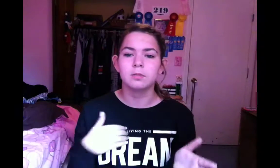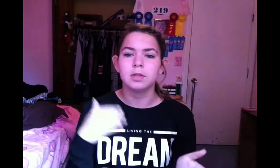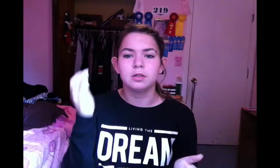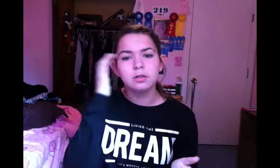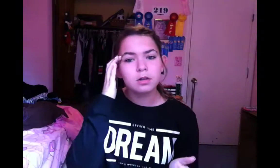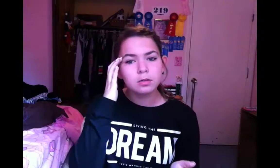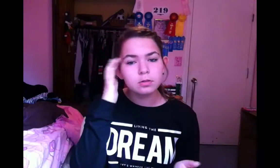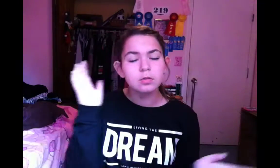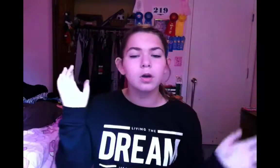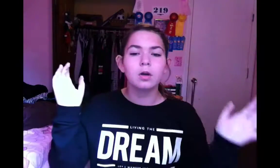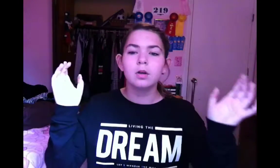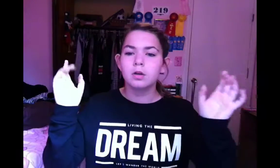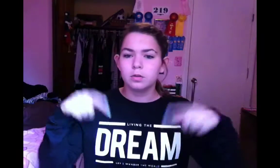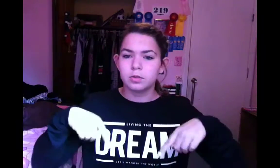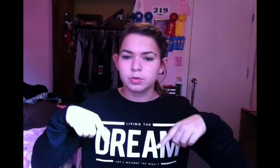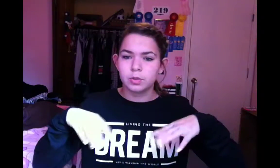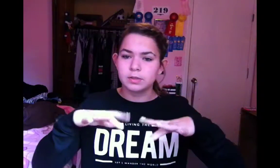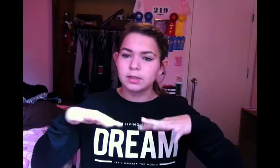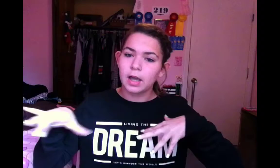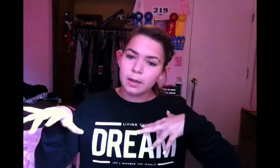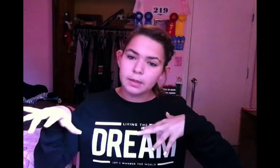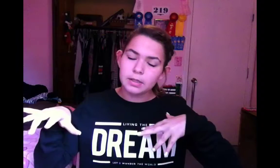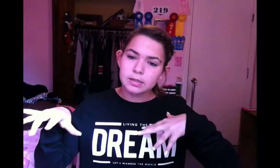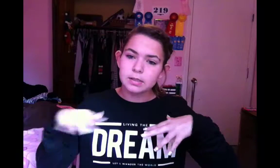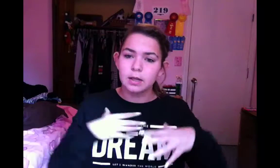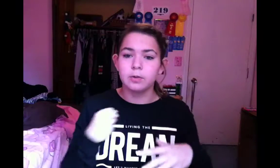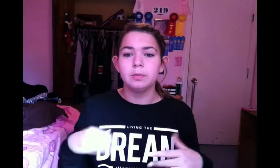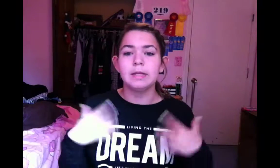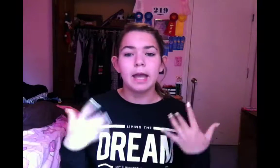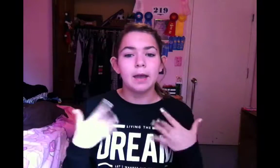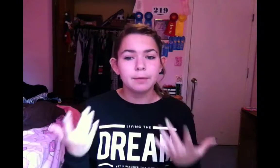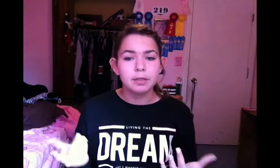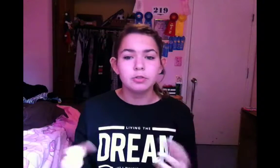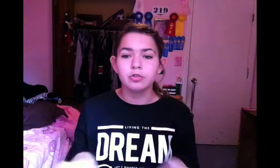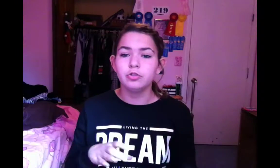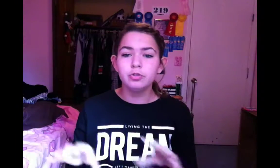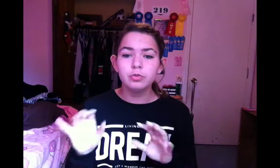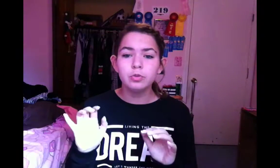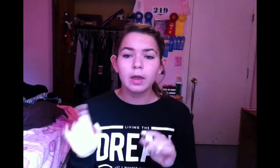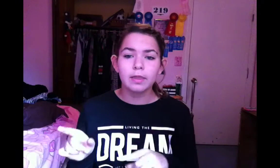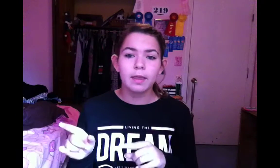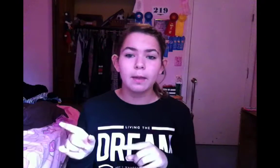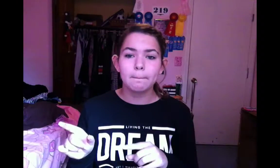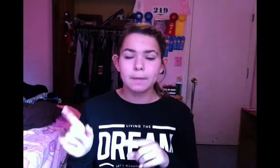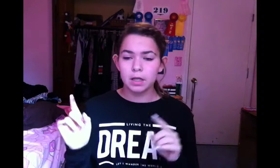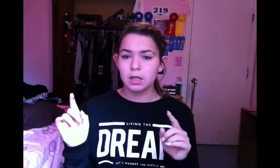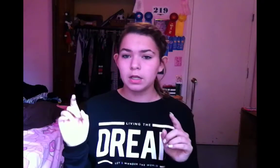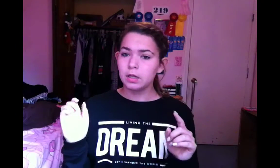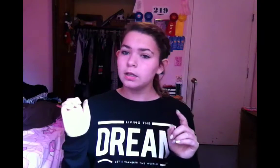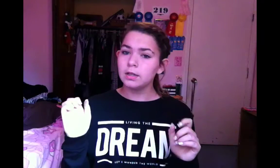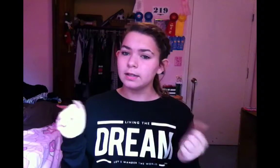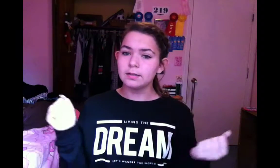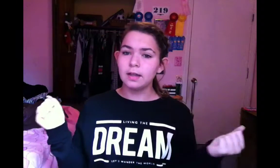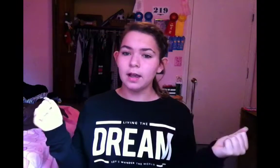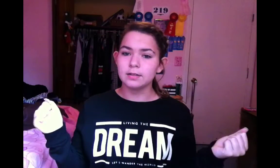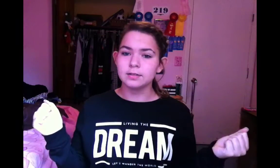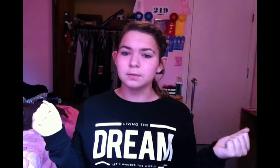Let me know. Which ones in the comments. I would be happy. To do. Them. And yeah. So.